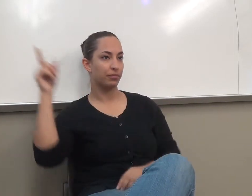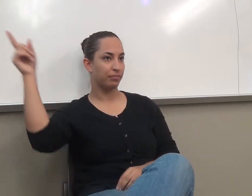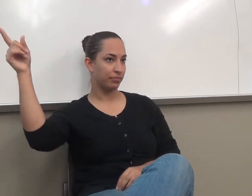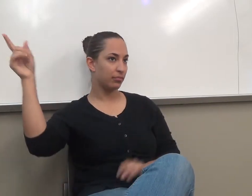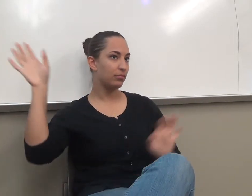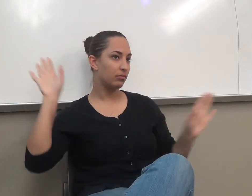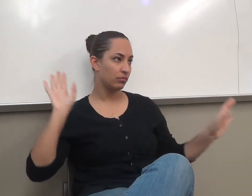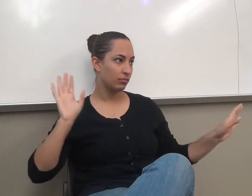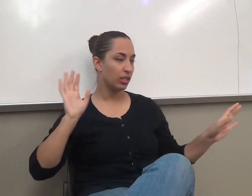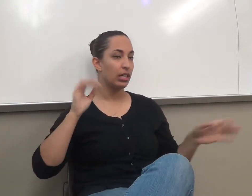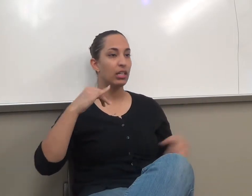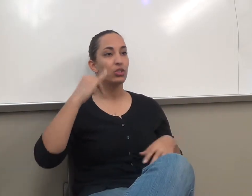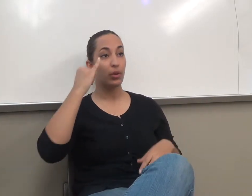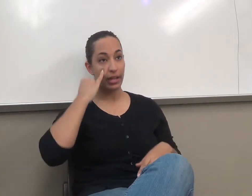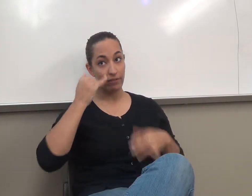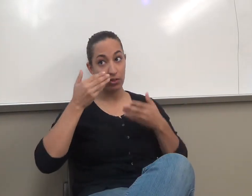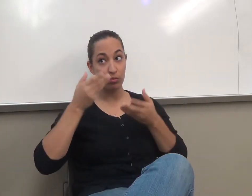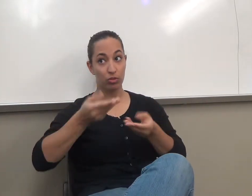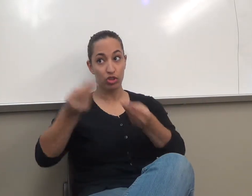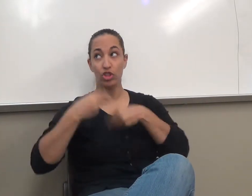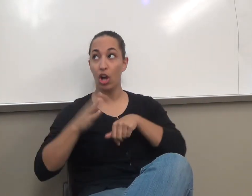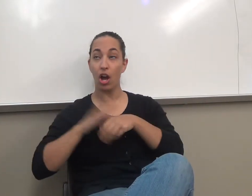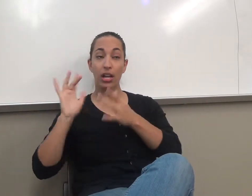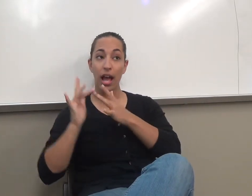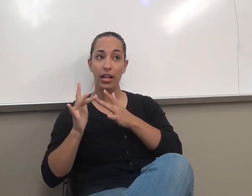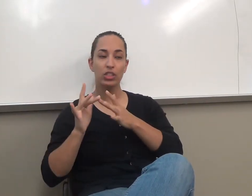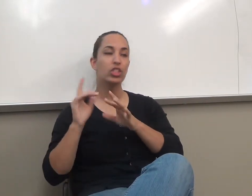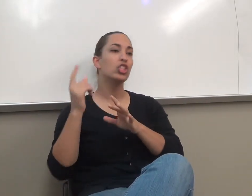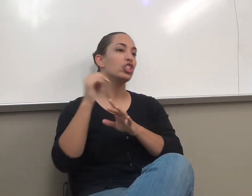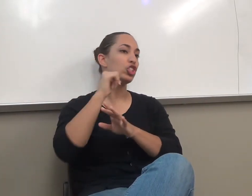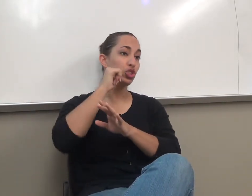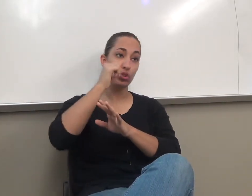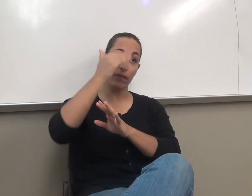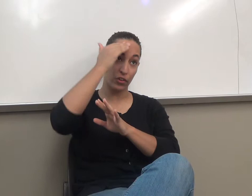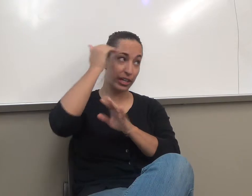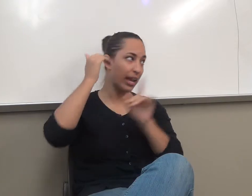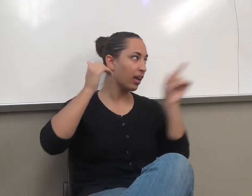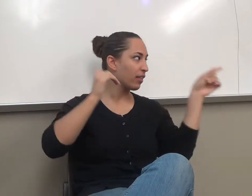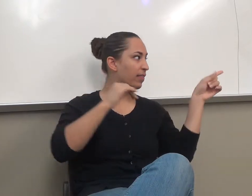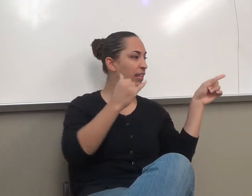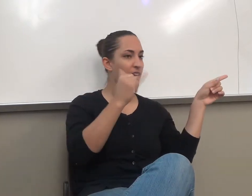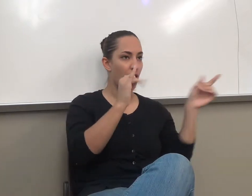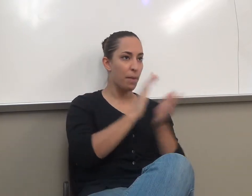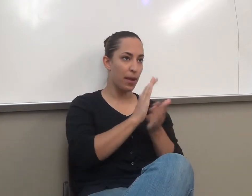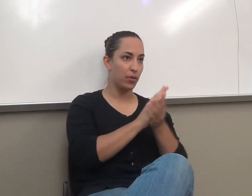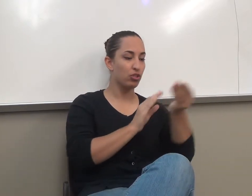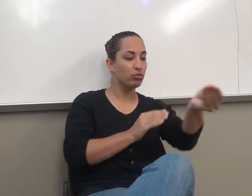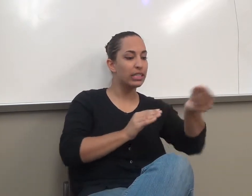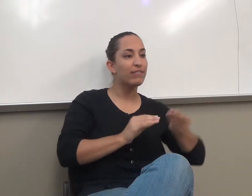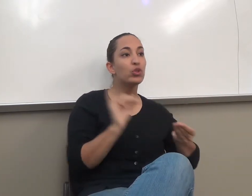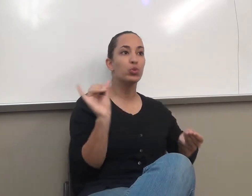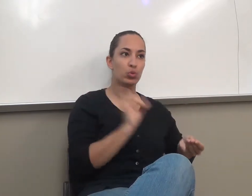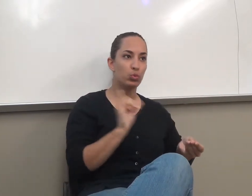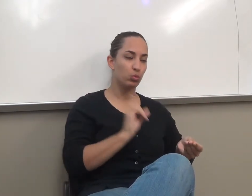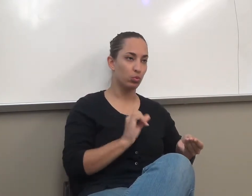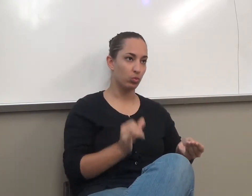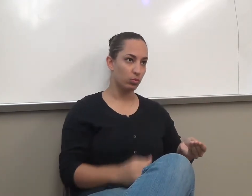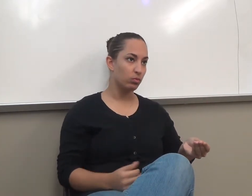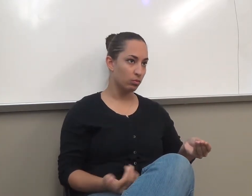stage for all this stuff, okay? And making sure everyone is doing this, all this stuff. Okay, so here's what I'm gonna